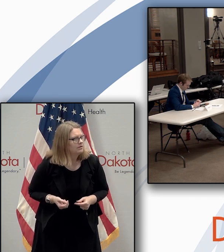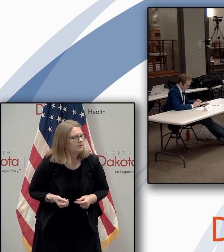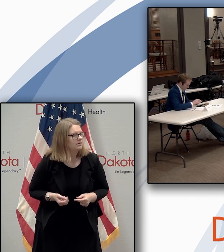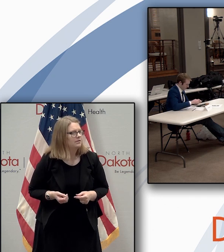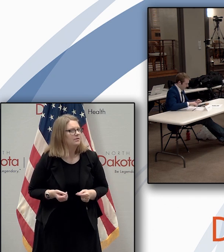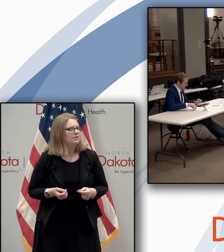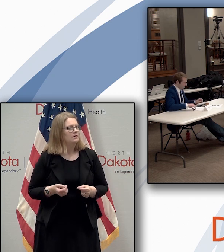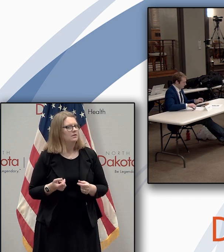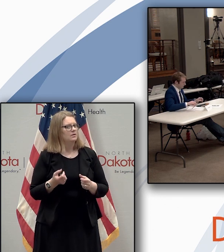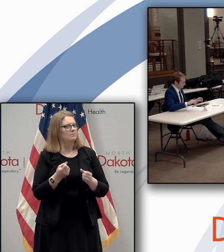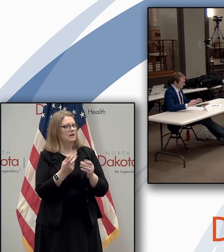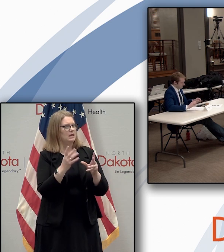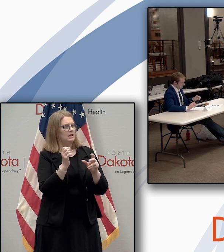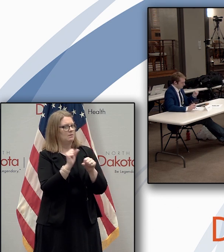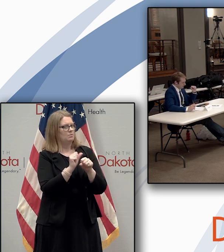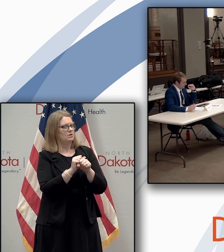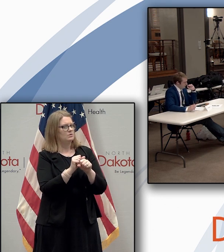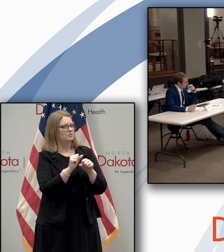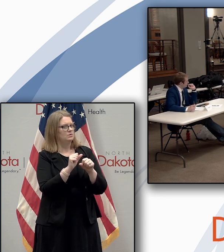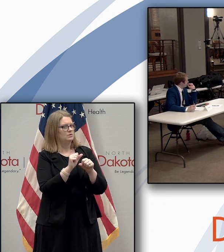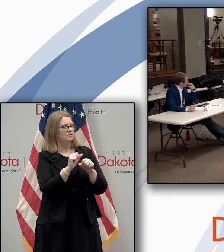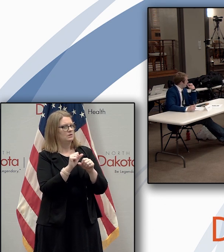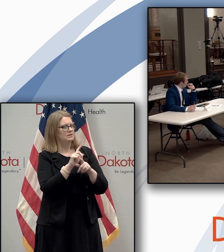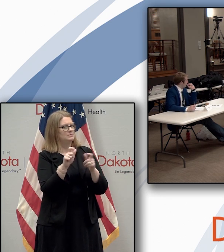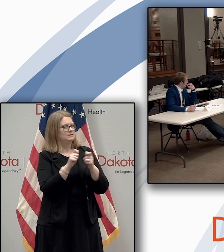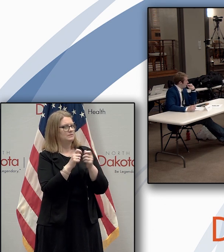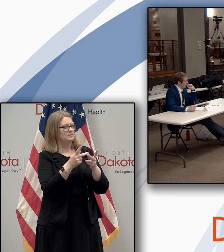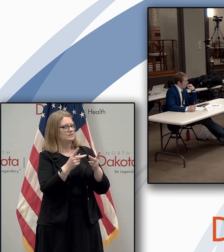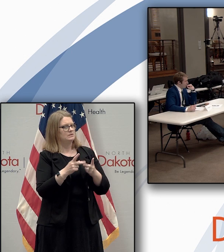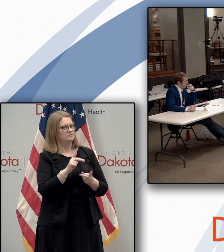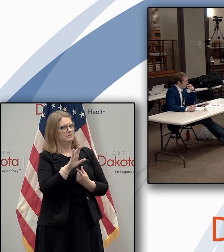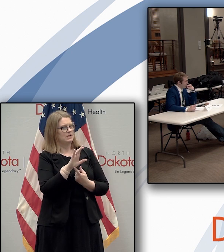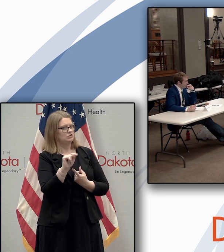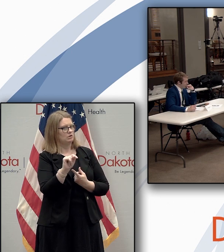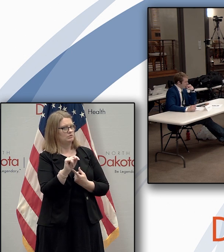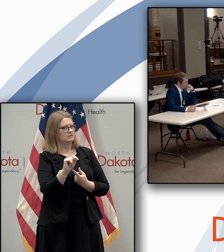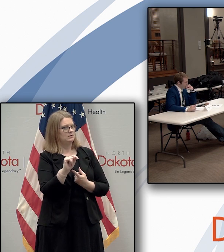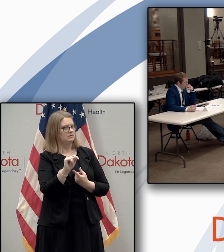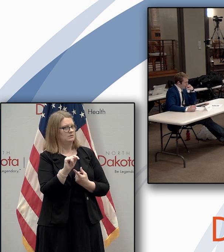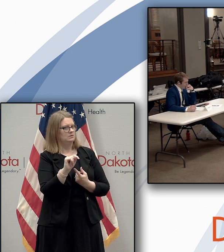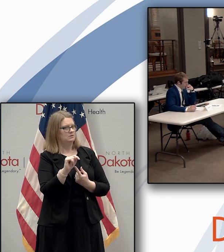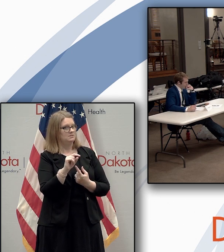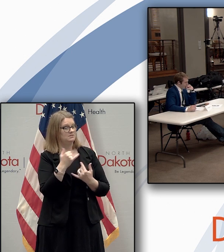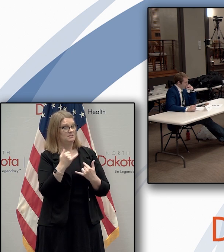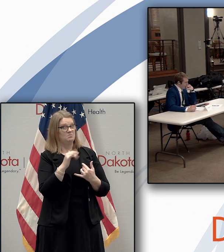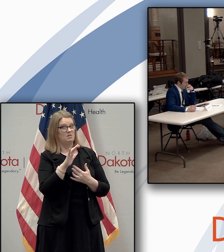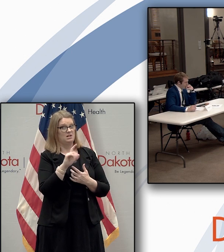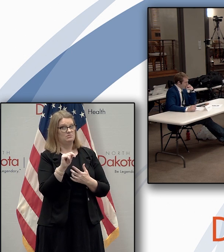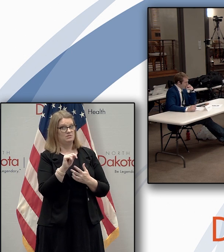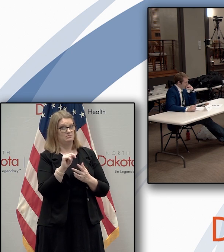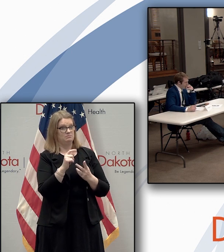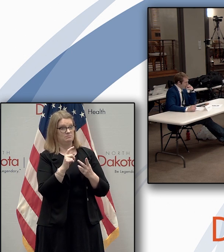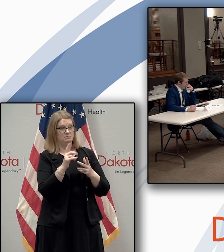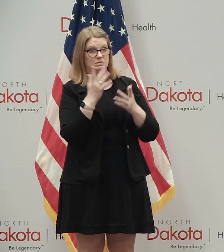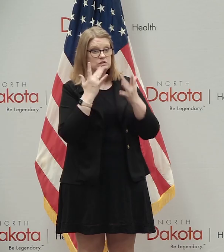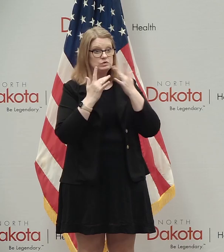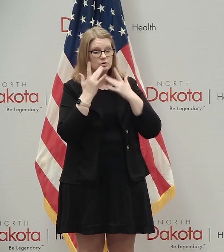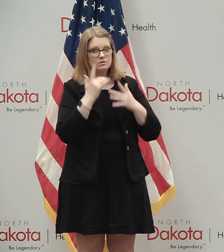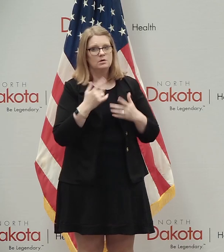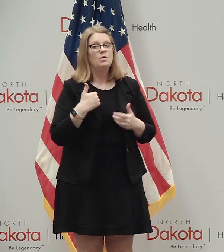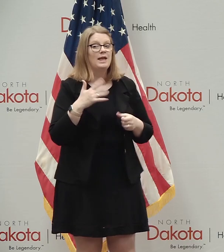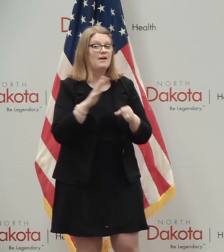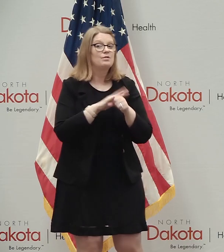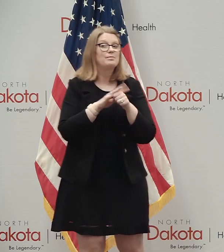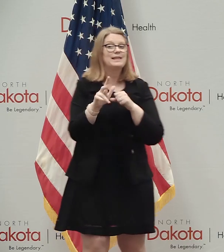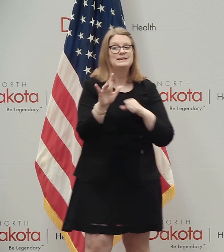workers in certain positions. You mentioned contact tracing. So are we short of contact tracers right now? We've got plenty of